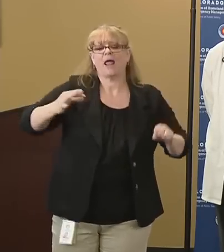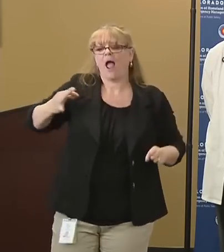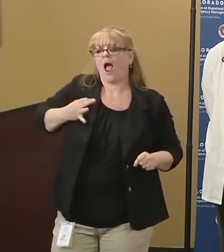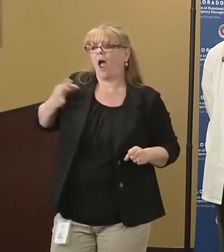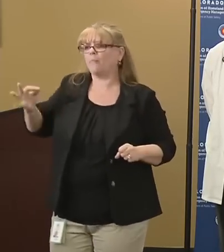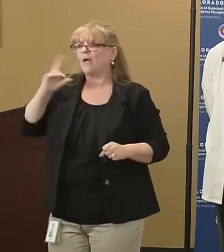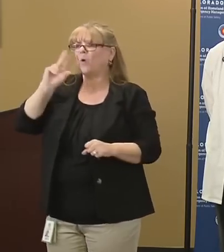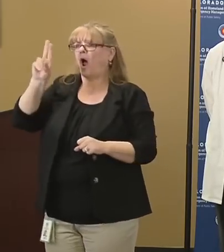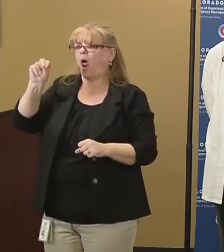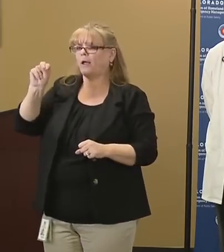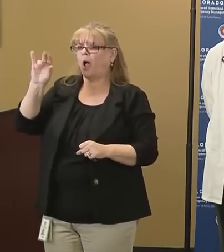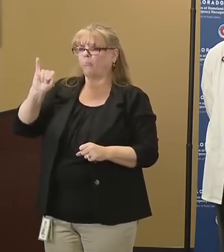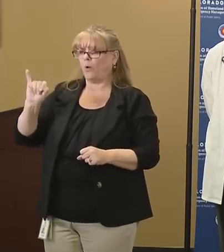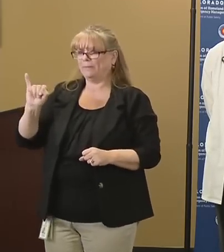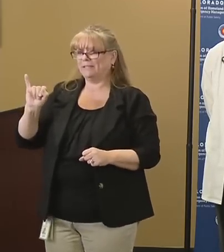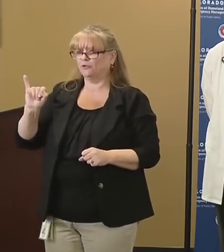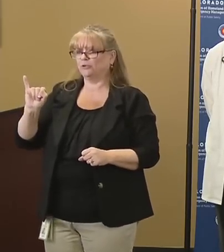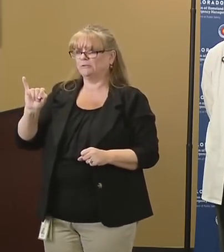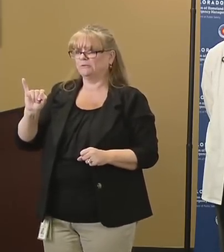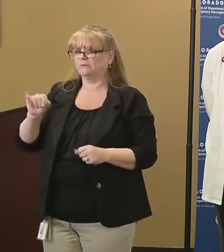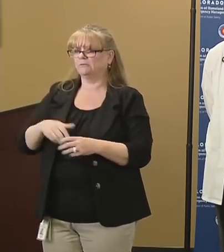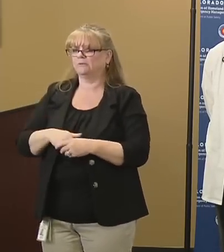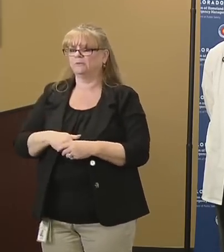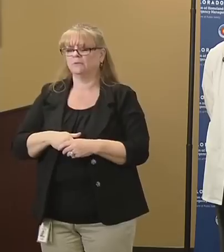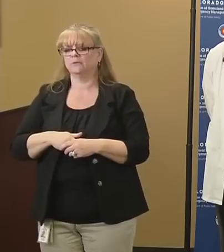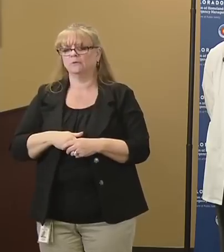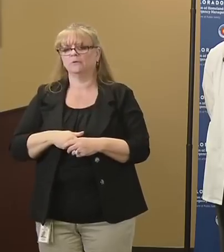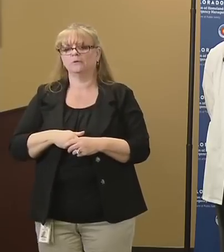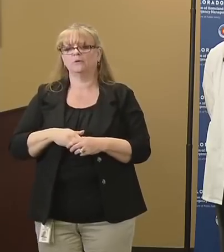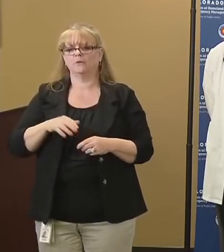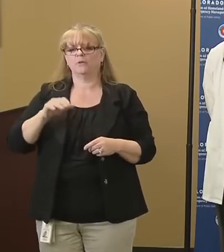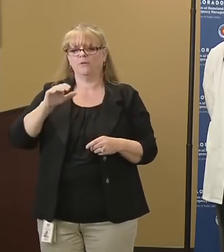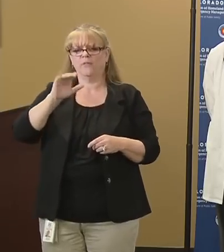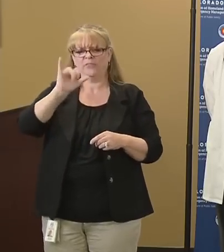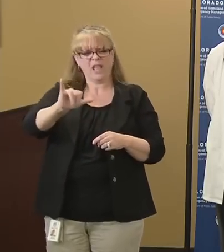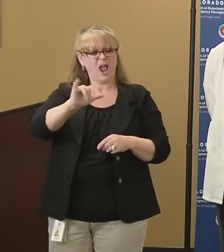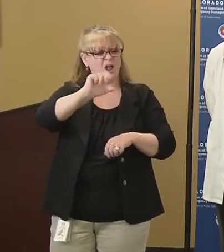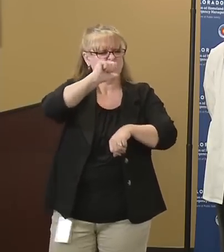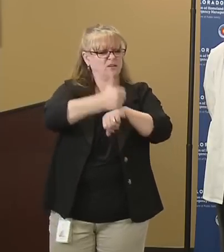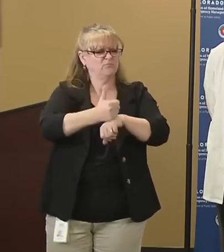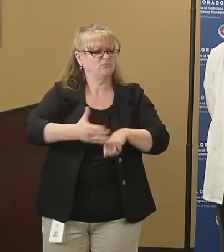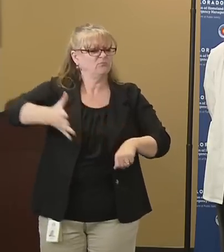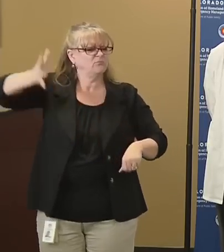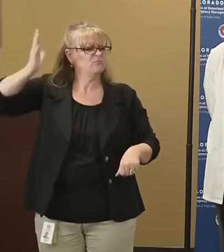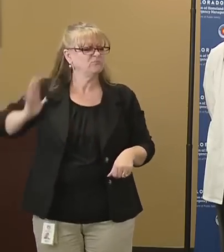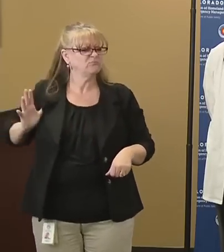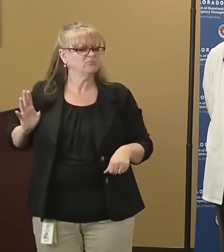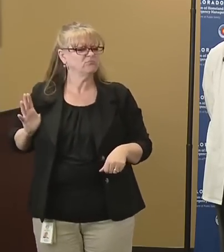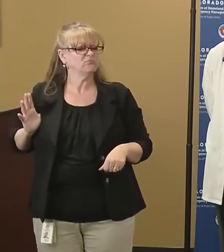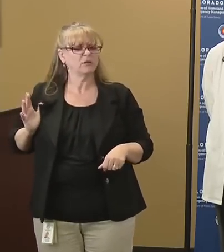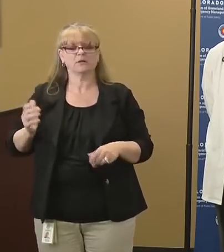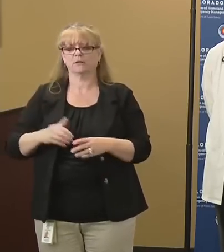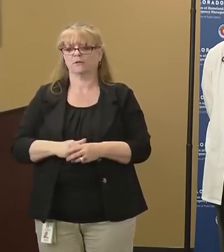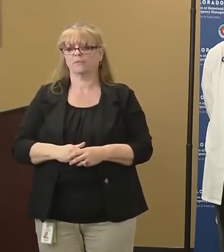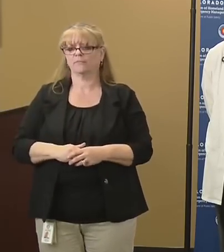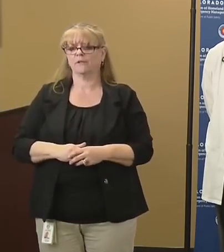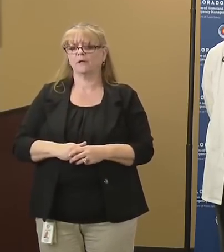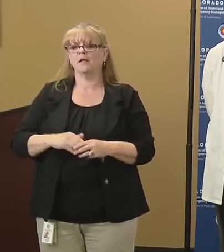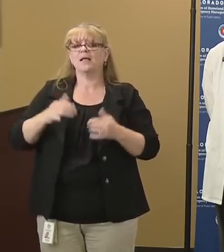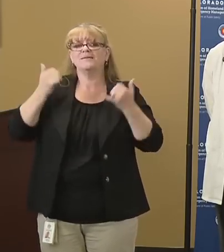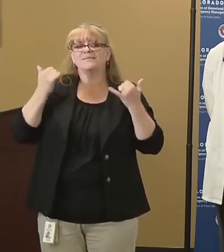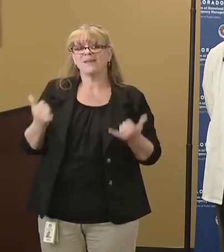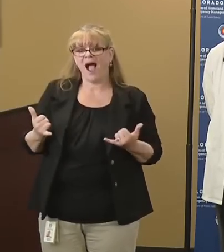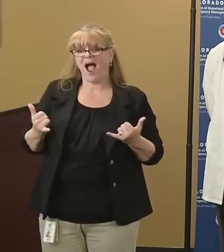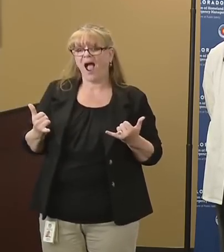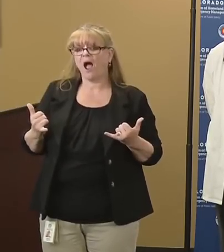So that was one of the first things that we put in place on an emergency basis. It's really important. And now we're talking about the critical